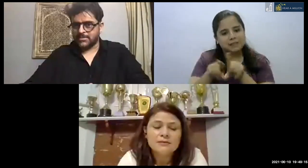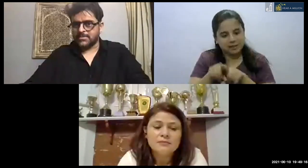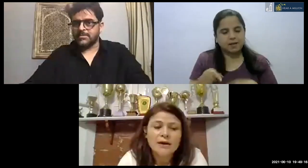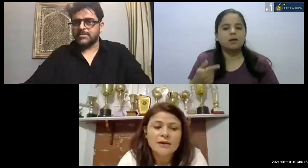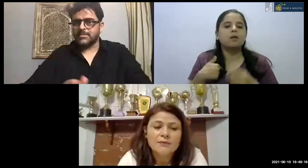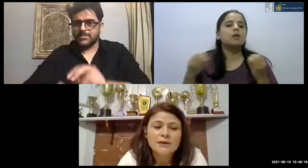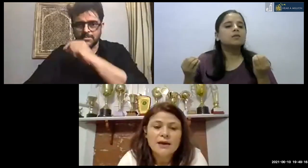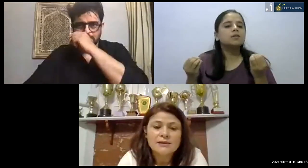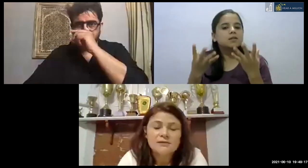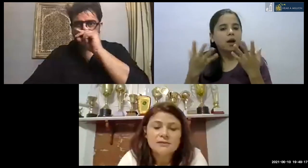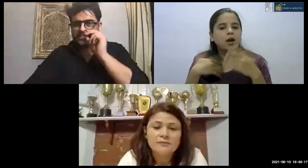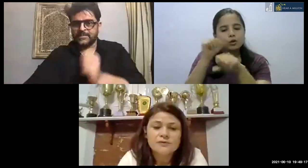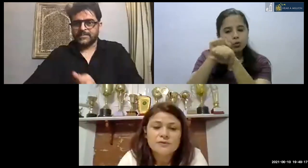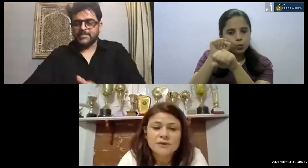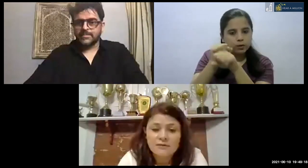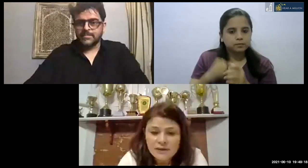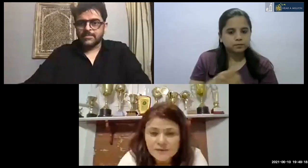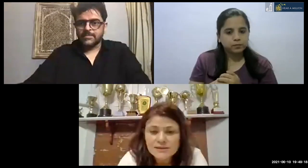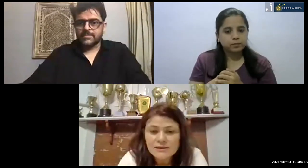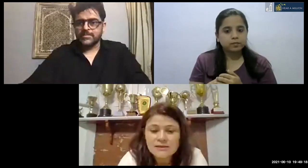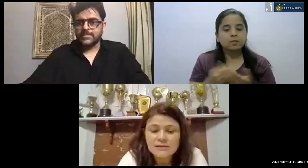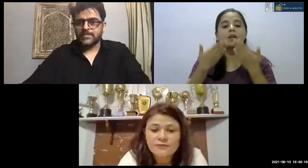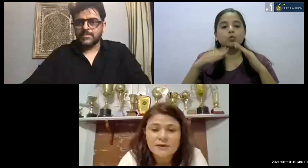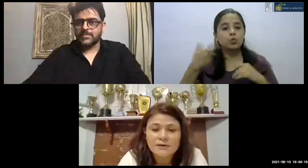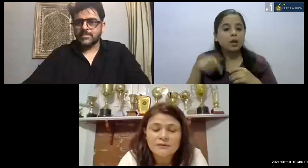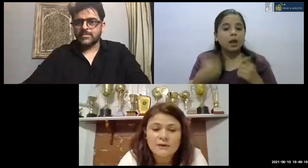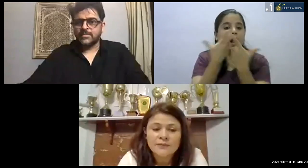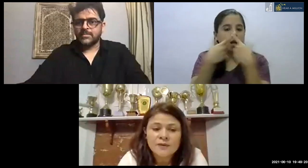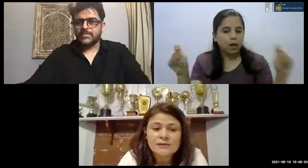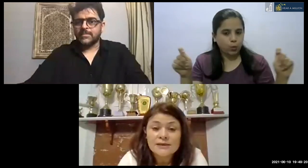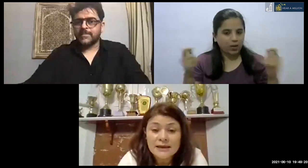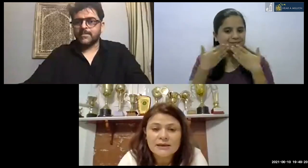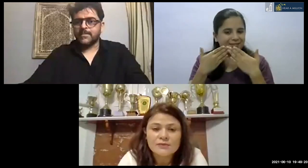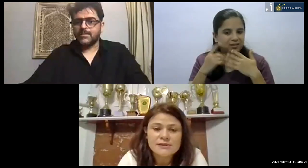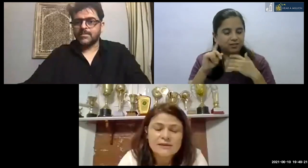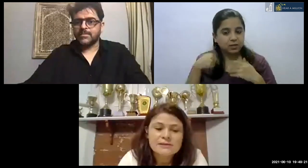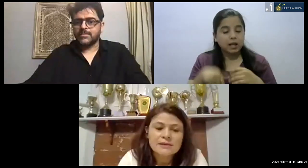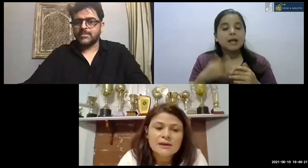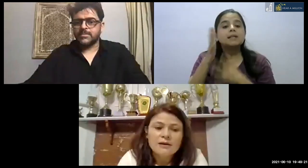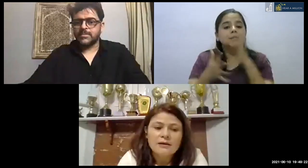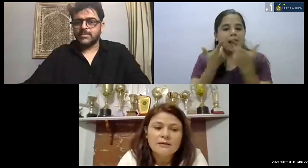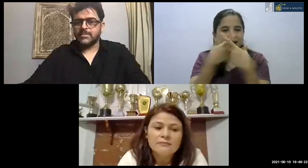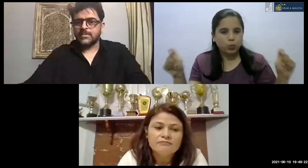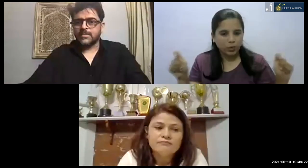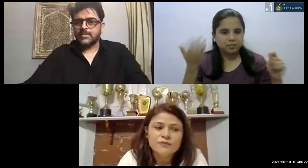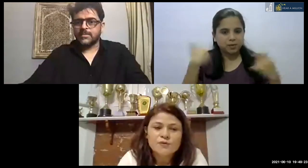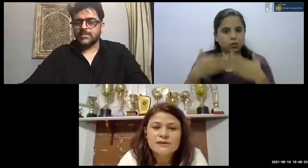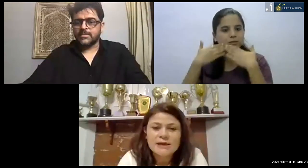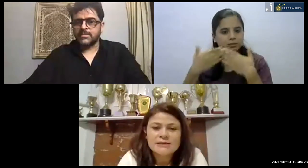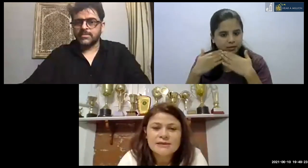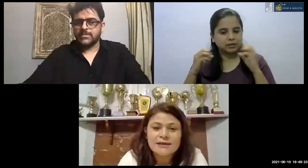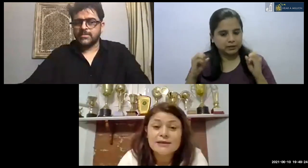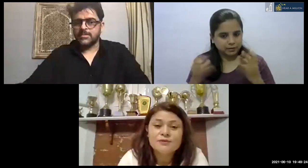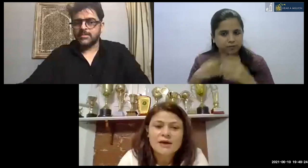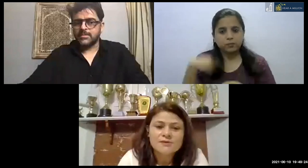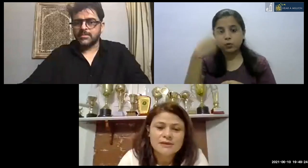started my work as a student of linguistics in the field of sign linguistics. Those